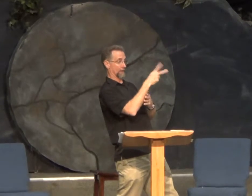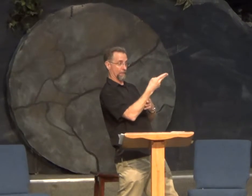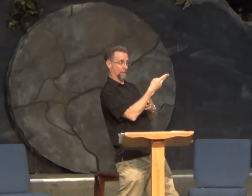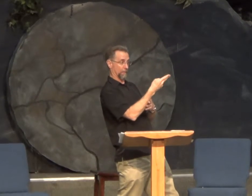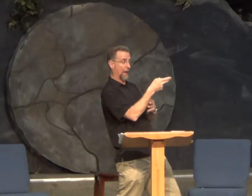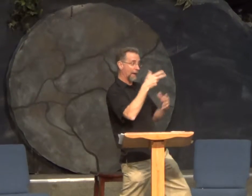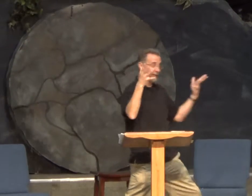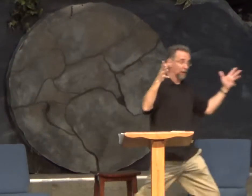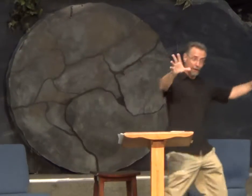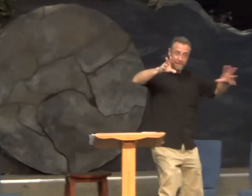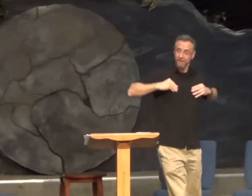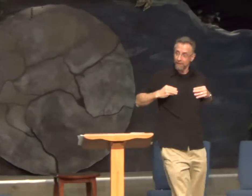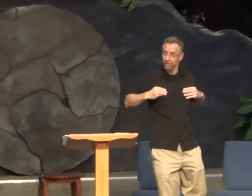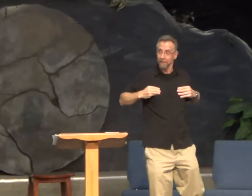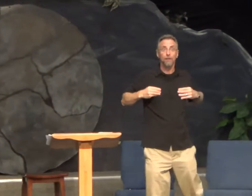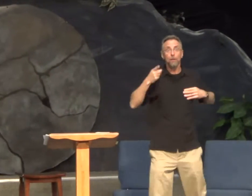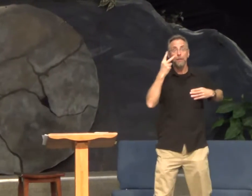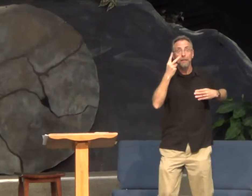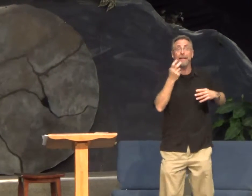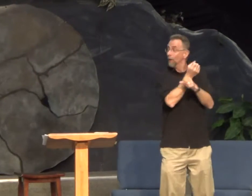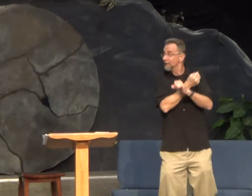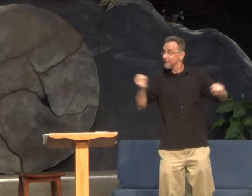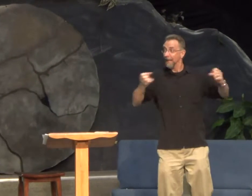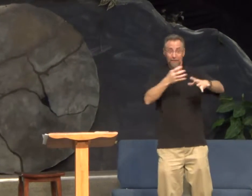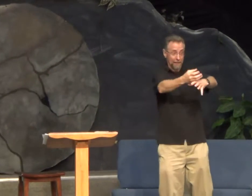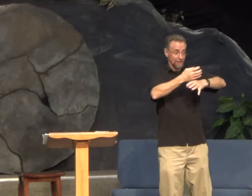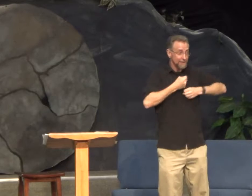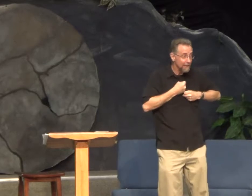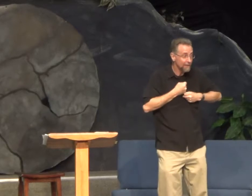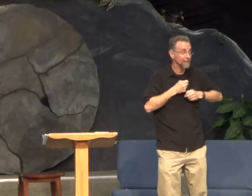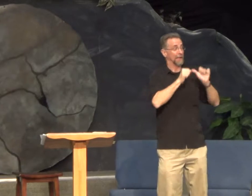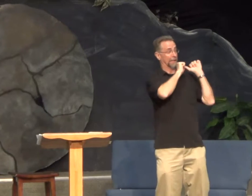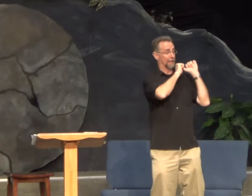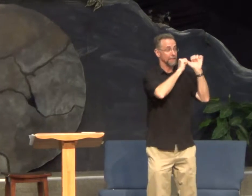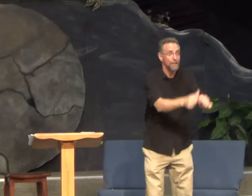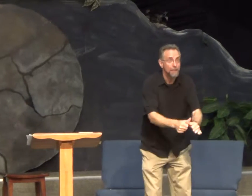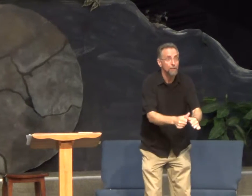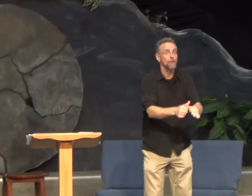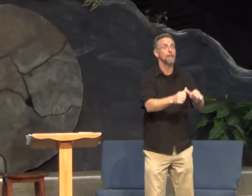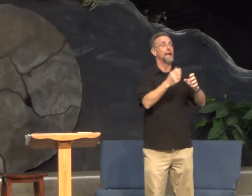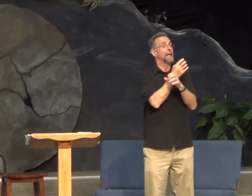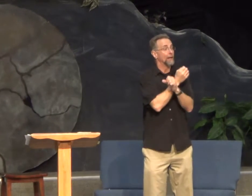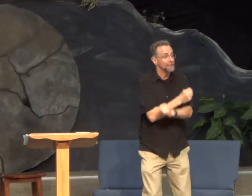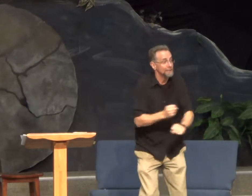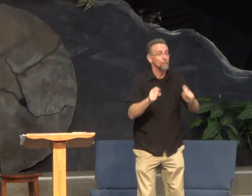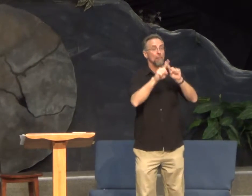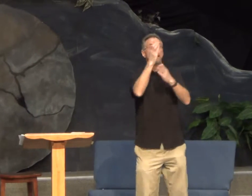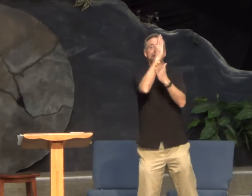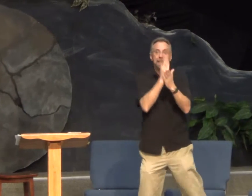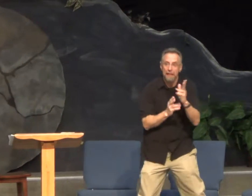city of Corinth. They accepted that. They received it. And they were saved.